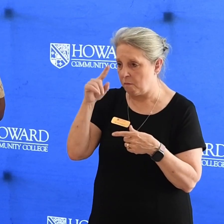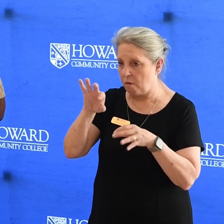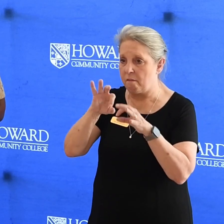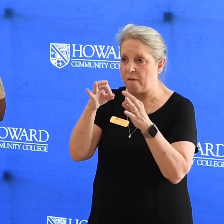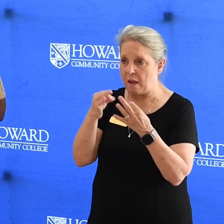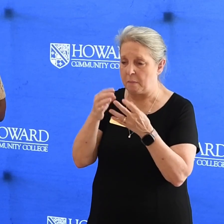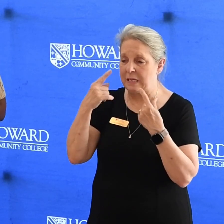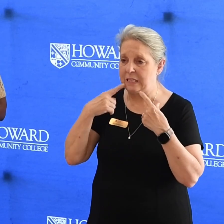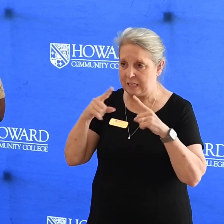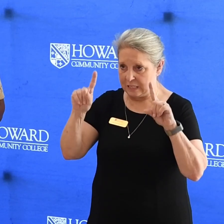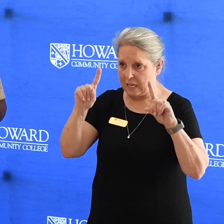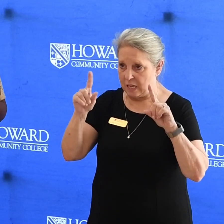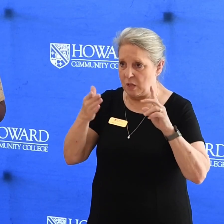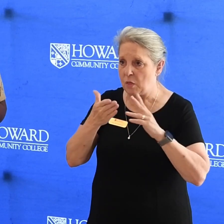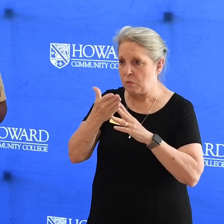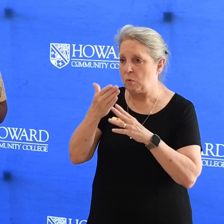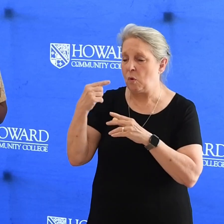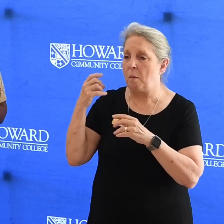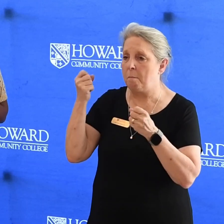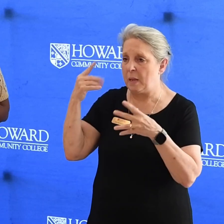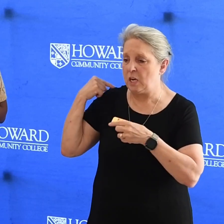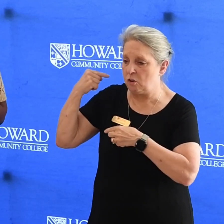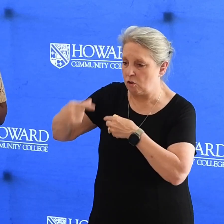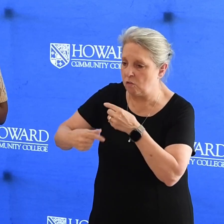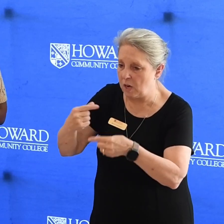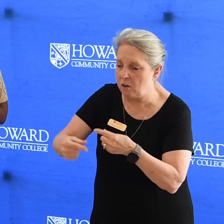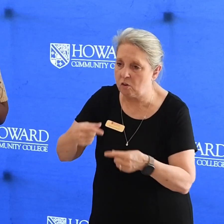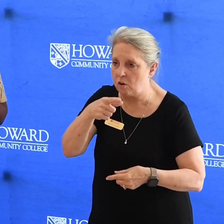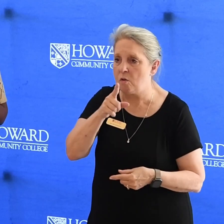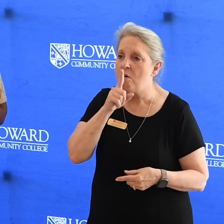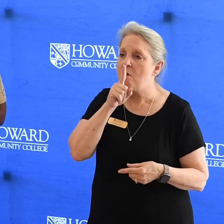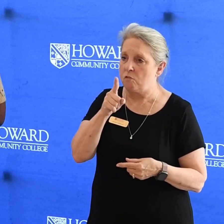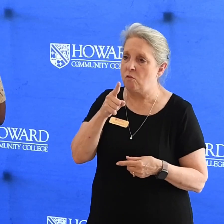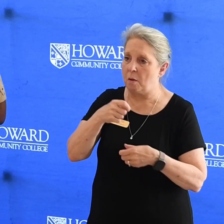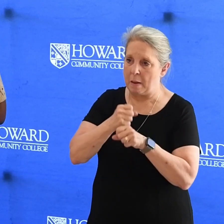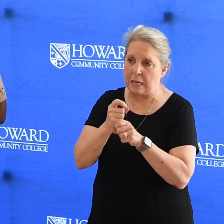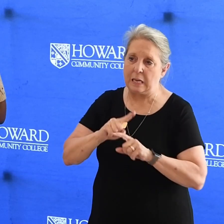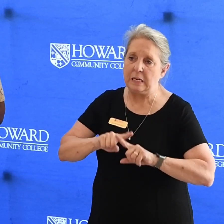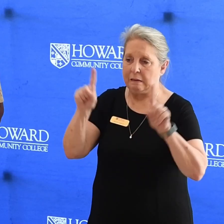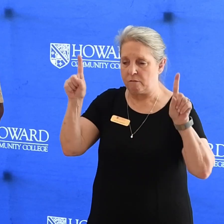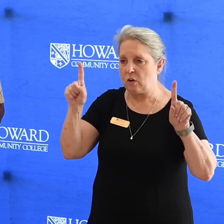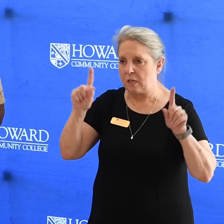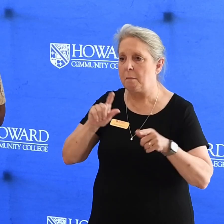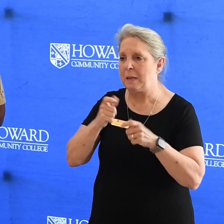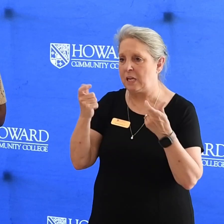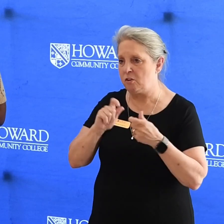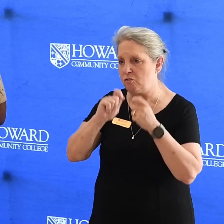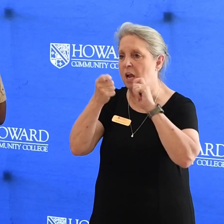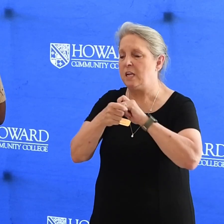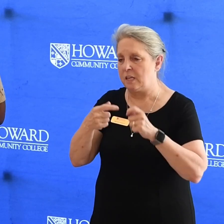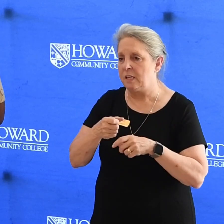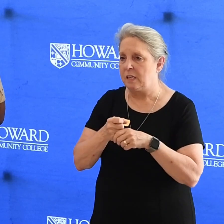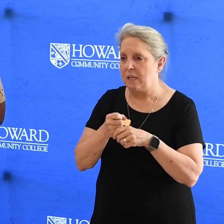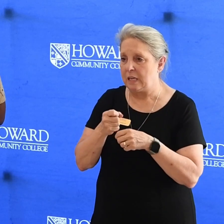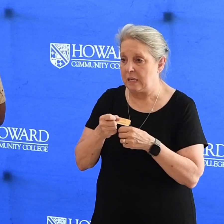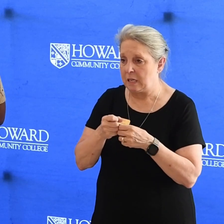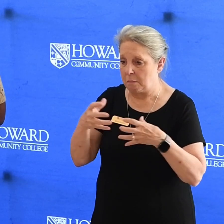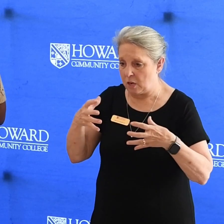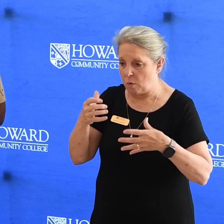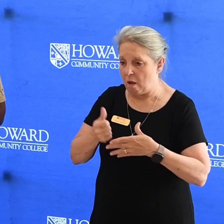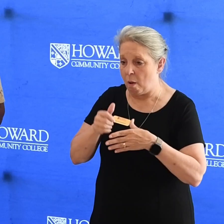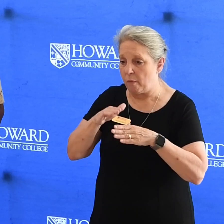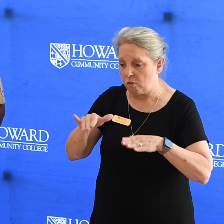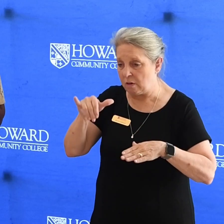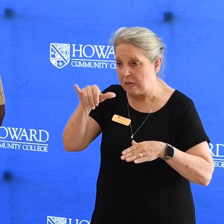family success throughout generations. You are truly making a difference. This expansion will not only help the